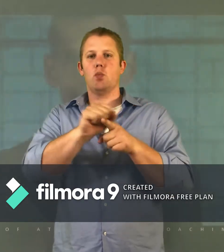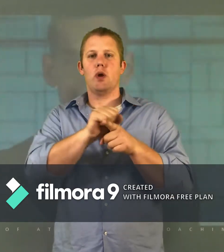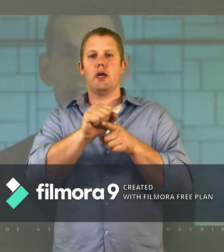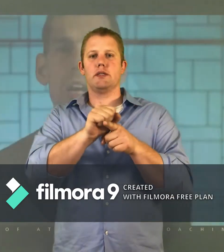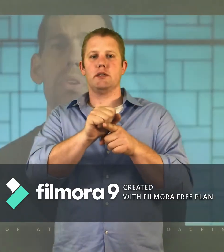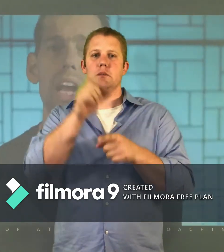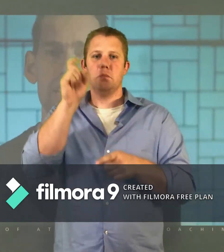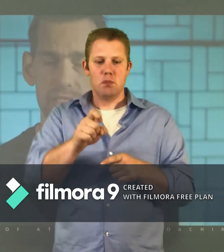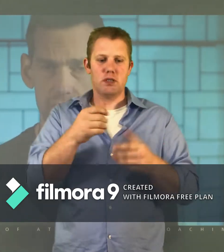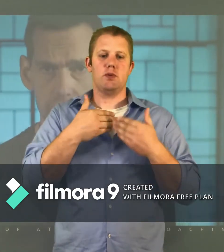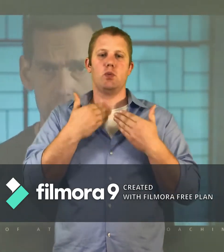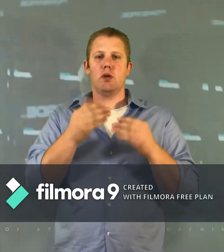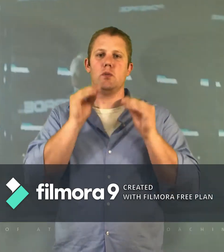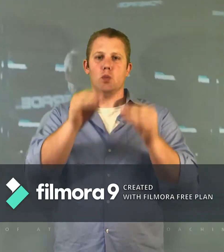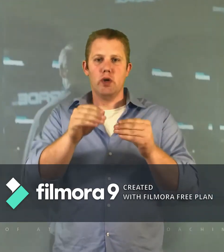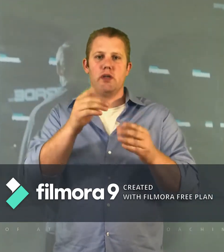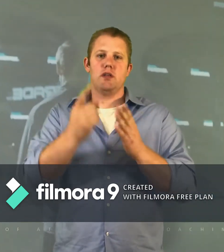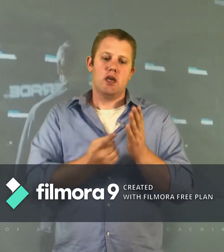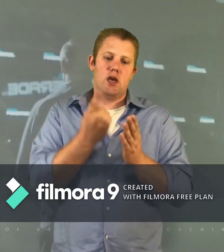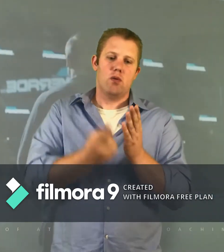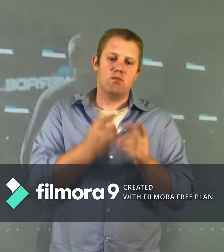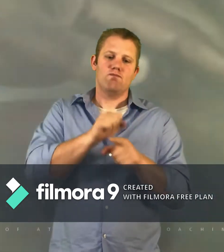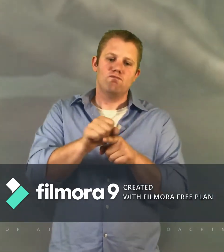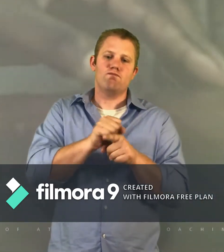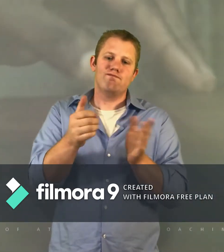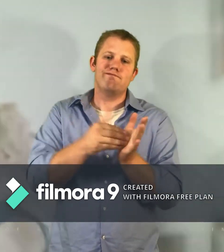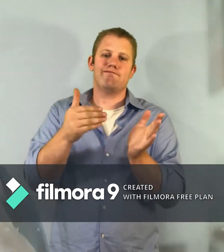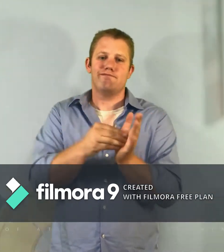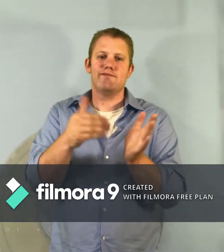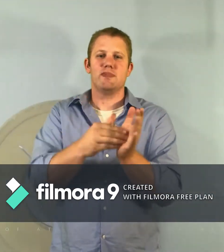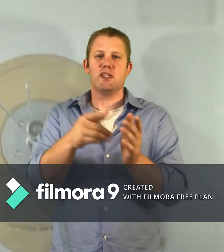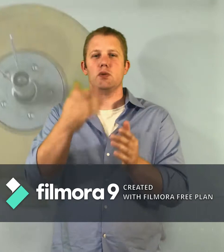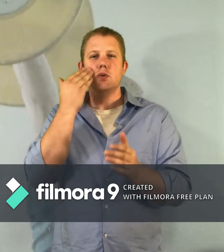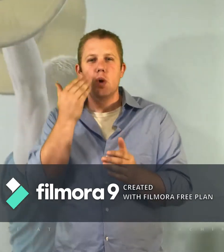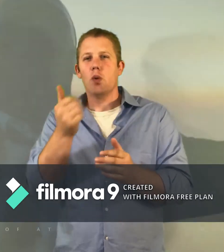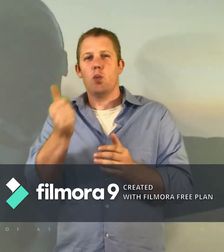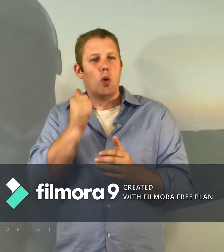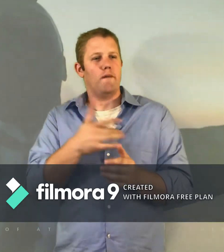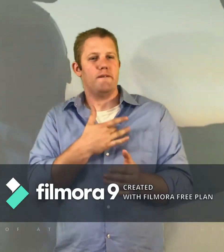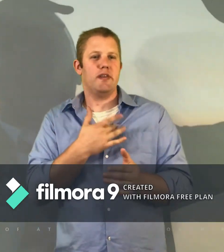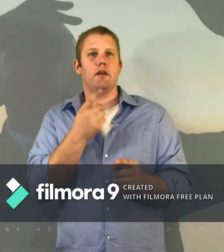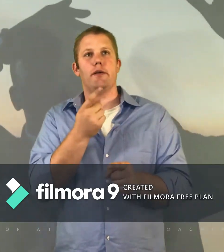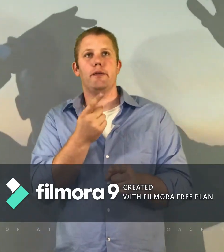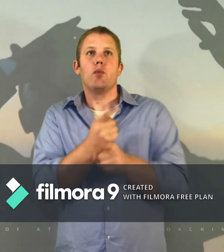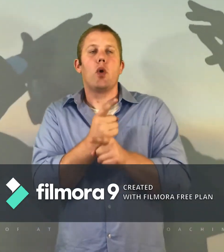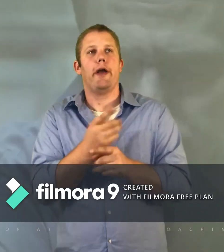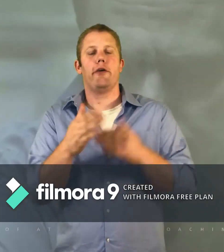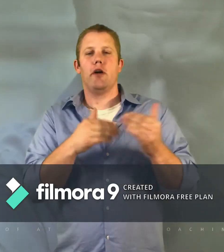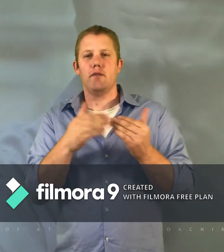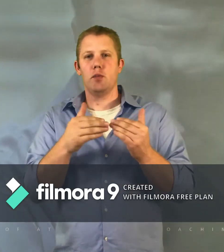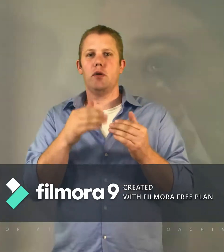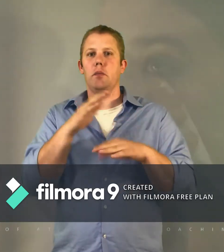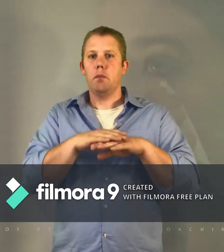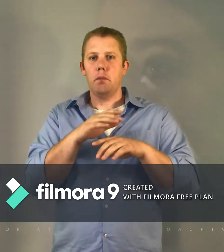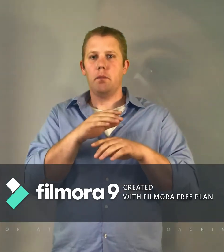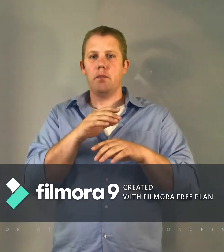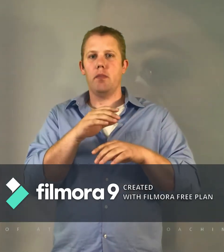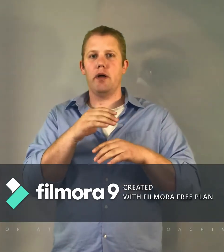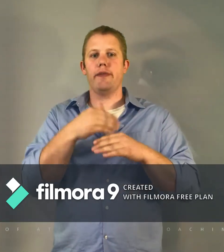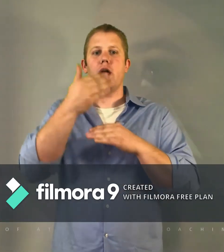But you've got to practice it. You've got to be willing to do it. You've got to be willing to put in the reps. You've got to know that it's not going to feel right, but you've got to know on the other side of that